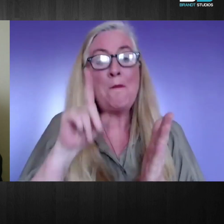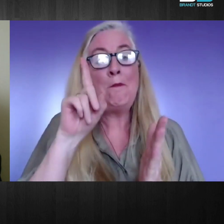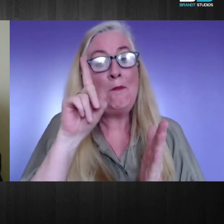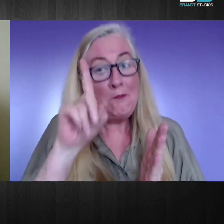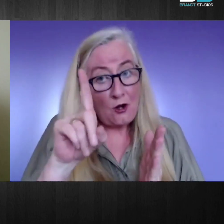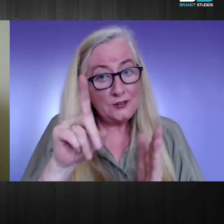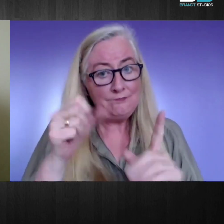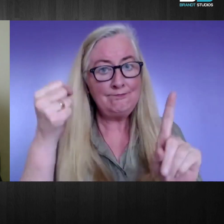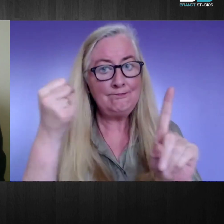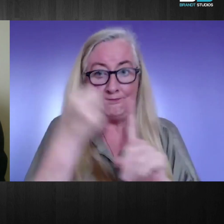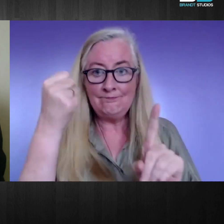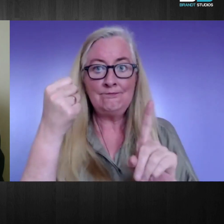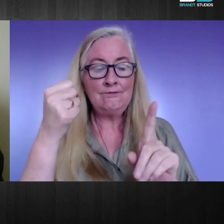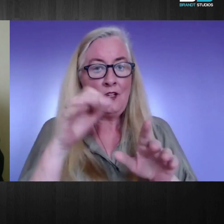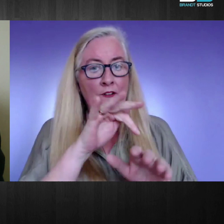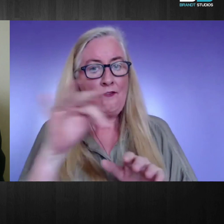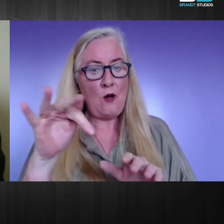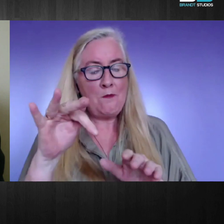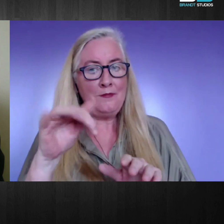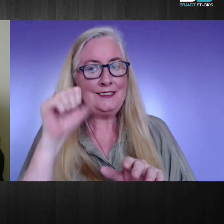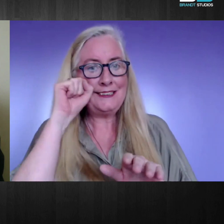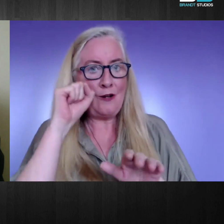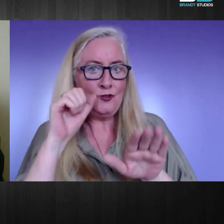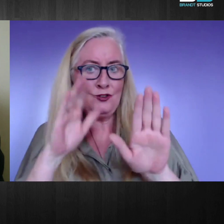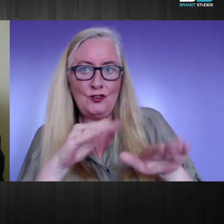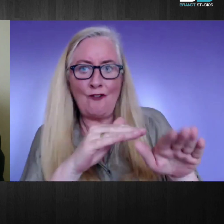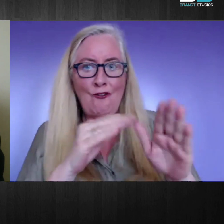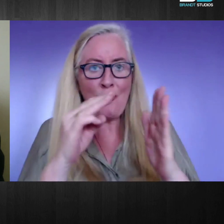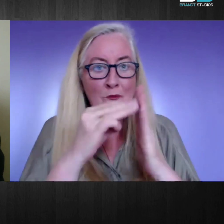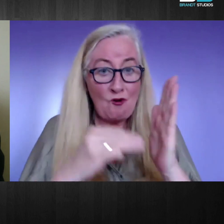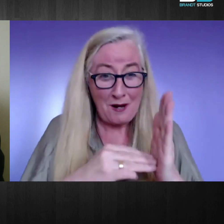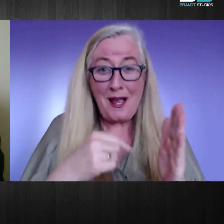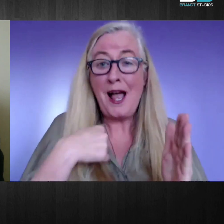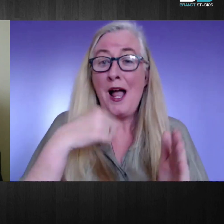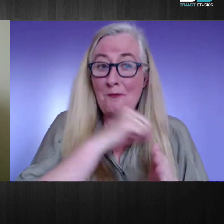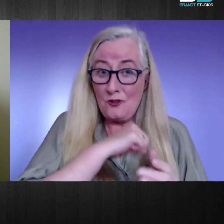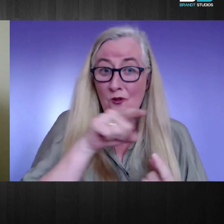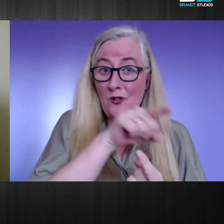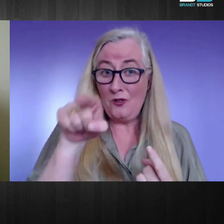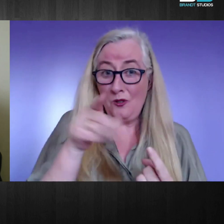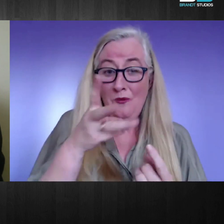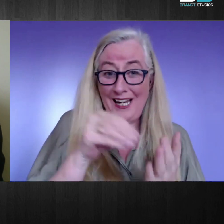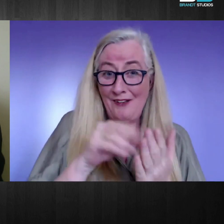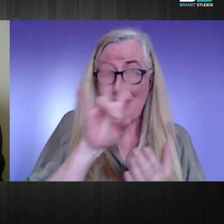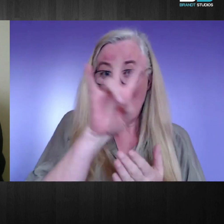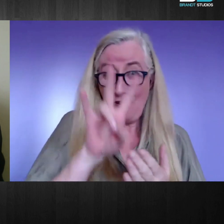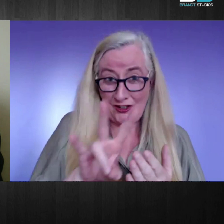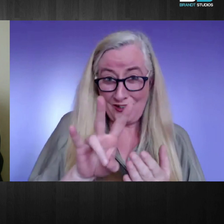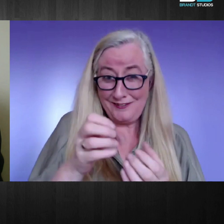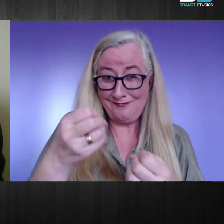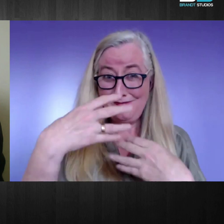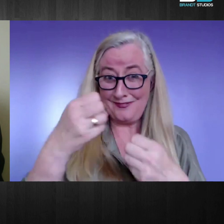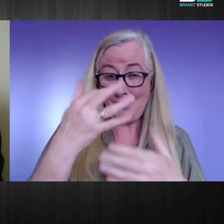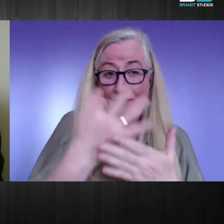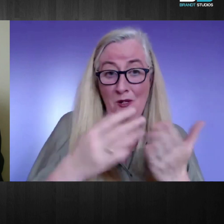done. And I know there'll be a bunch of questions more to talk about in a few minutes. But as you just mentioned, let's turn to Shannon and